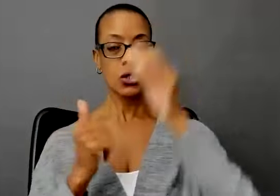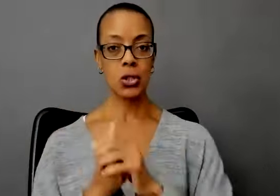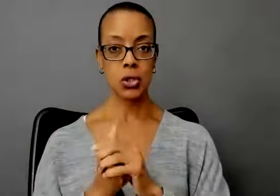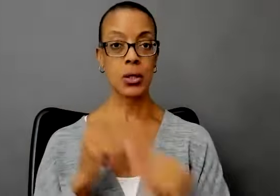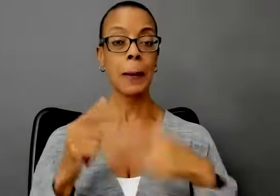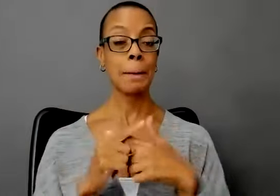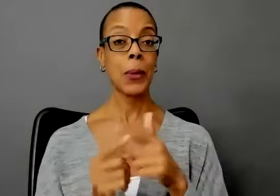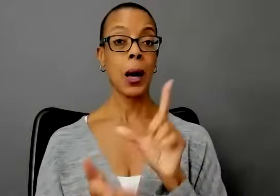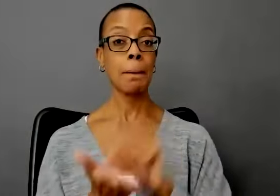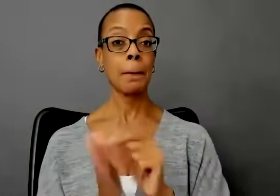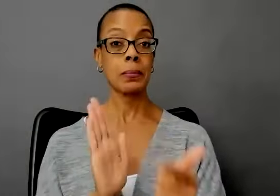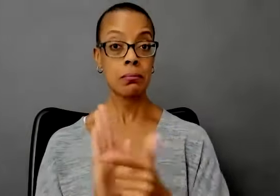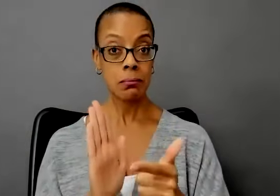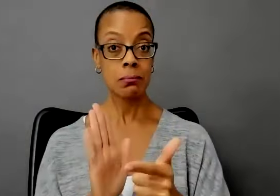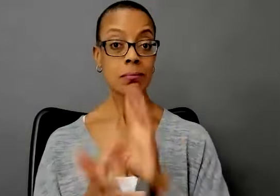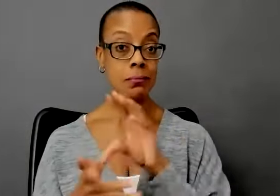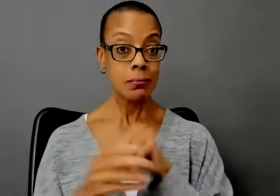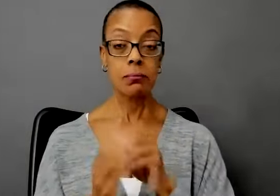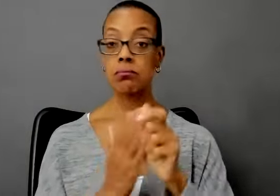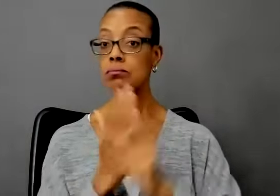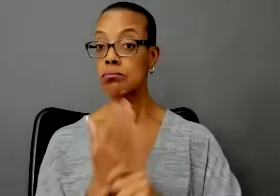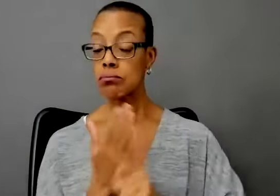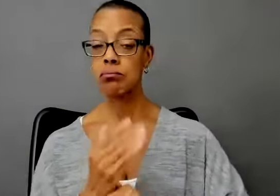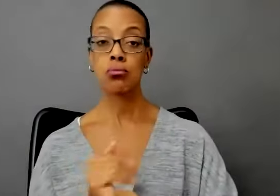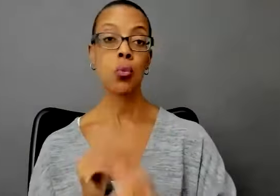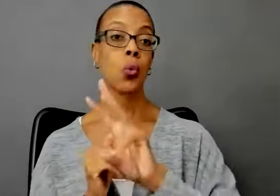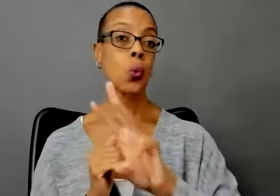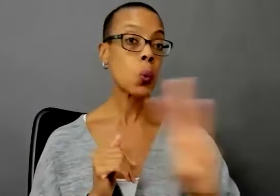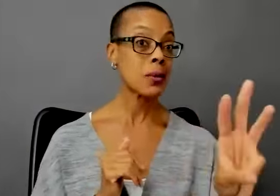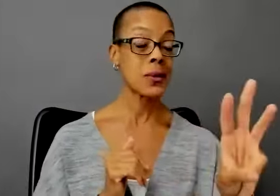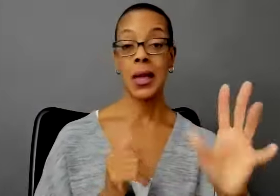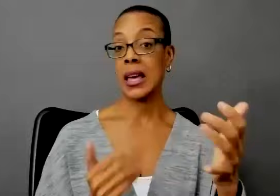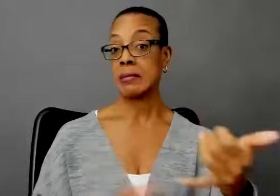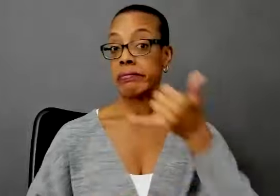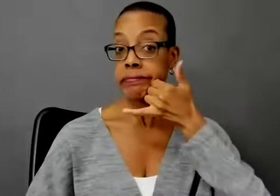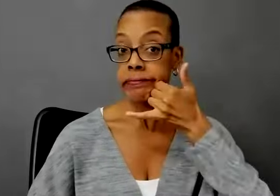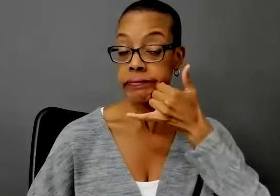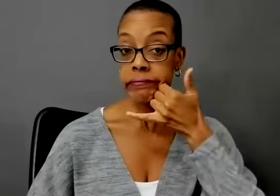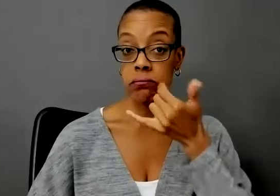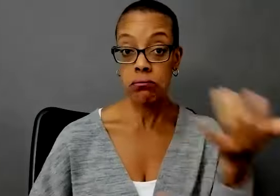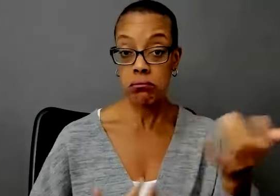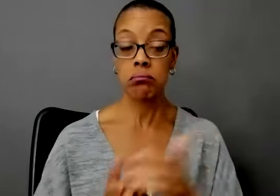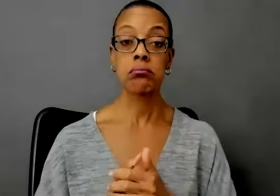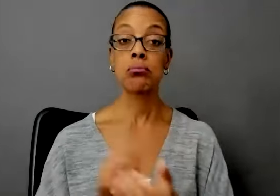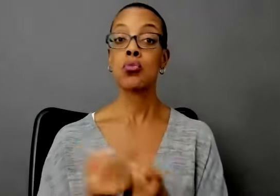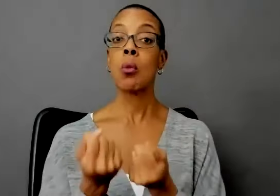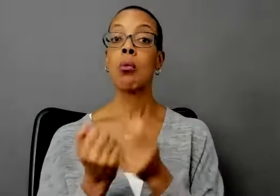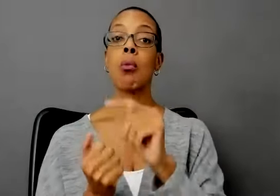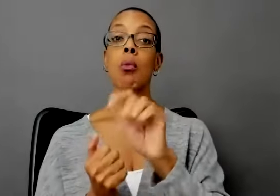publication bans, including pamphlets, websites, and maybe even helplines. Support tools can be created that support